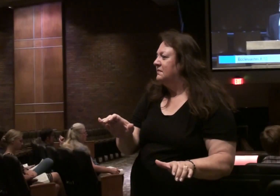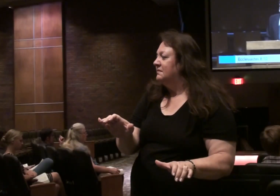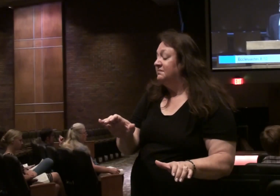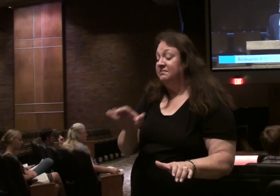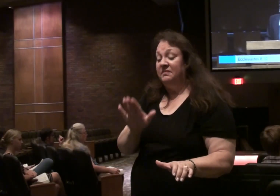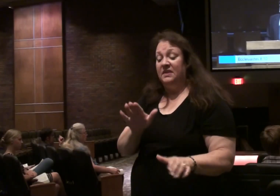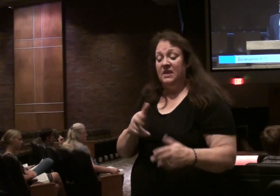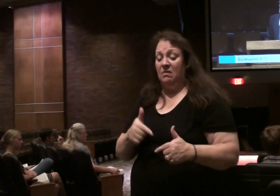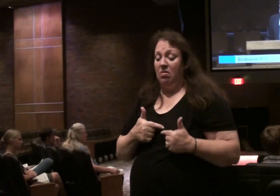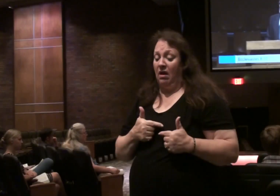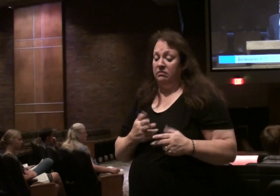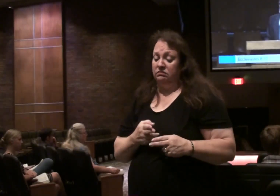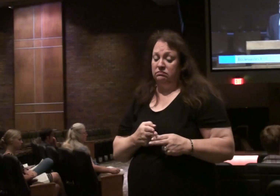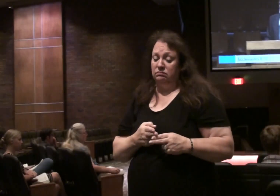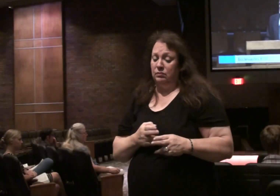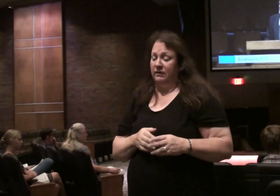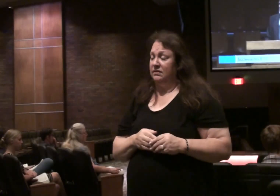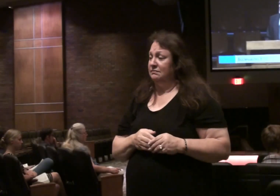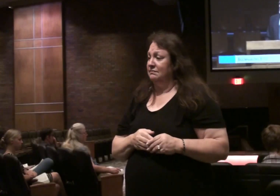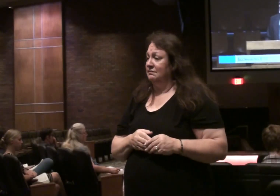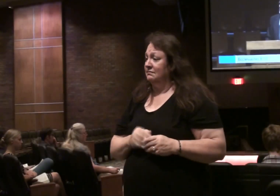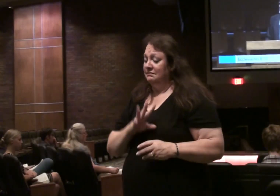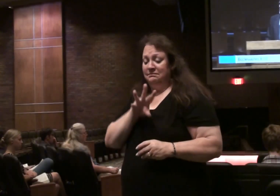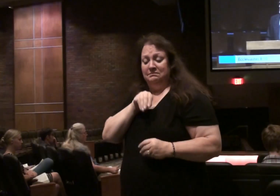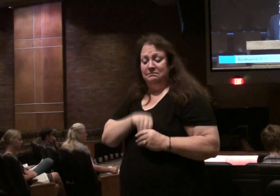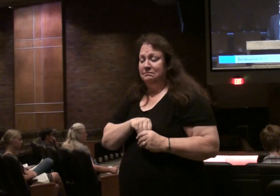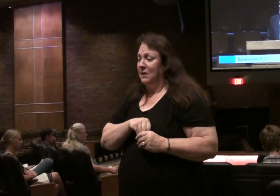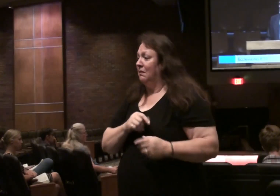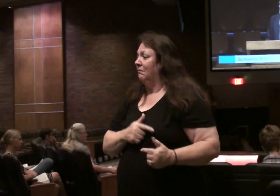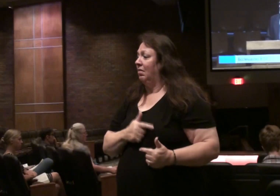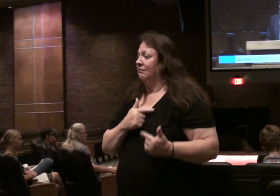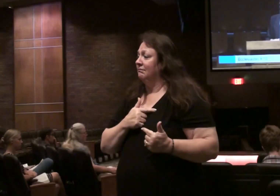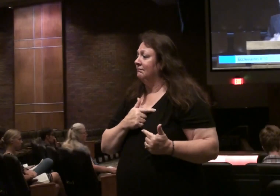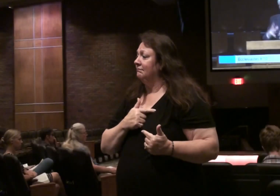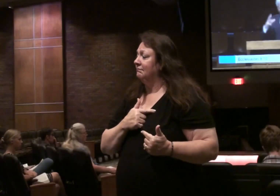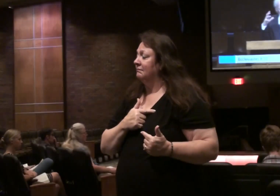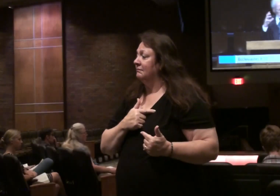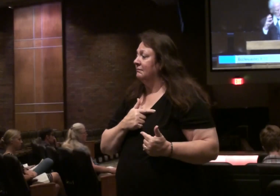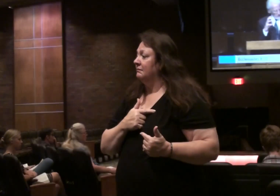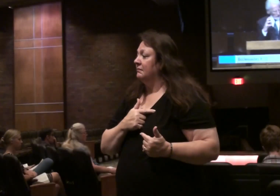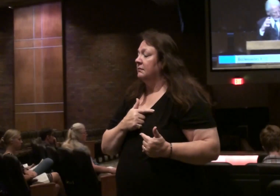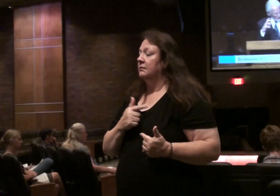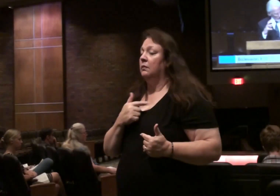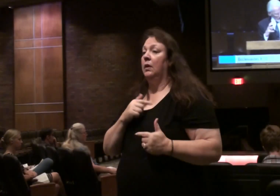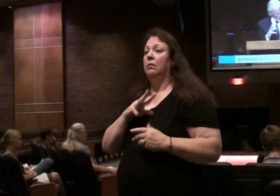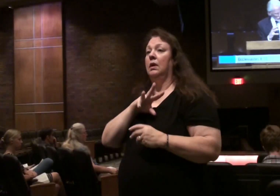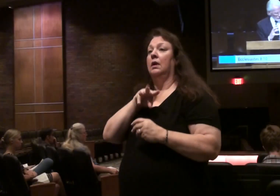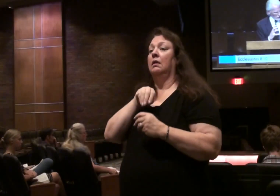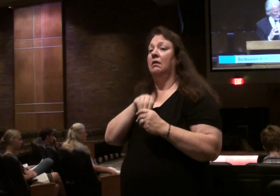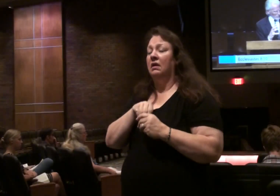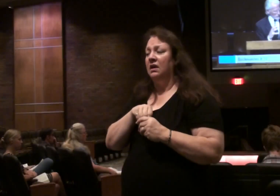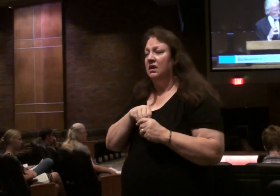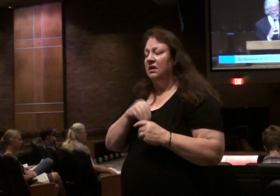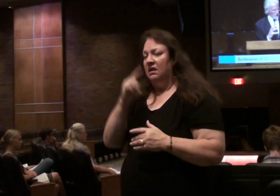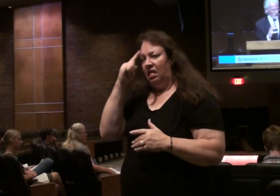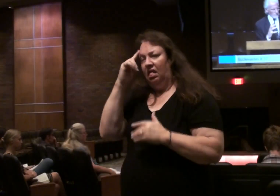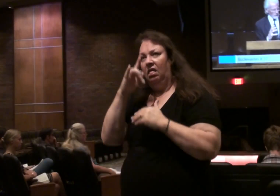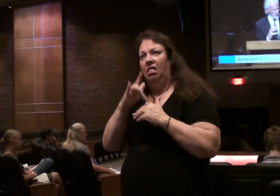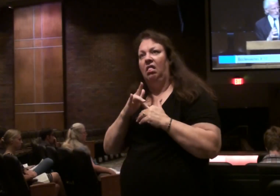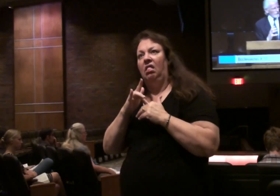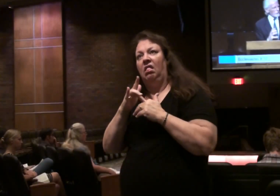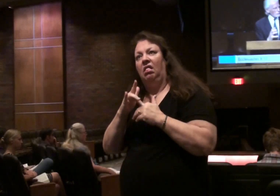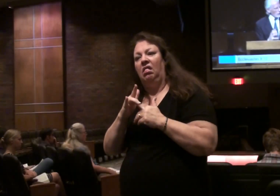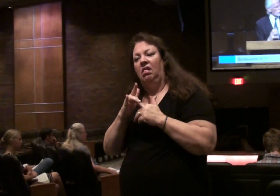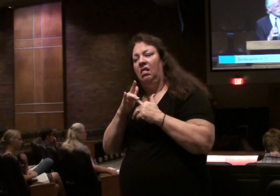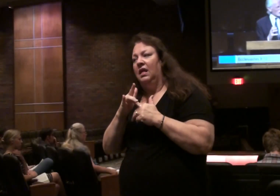their life is brief. That's part of the brevity of life. You know, we get caught up and it begins to absorb us and not